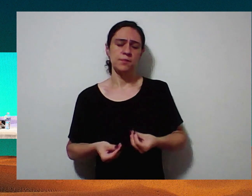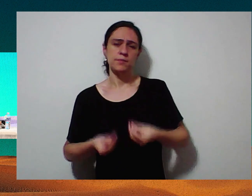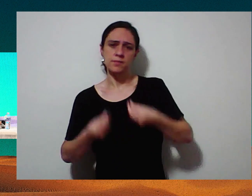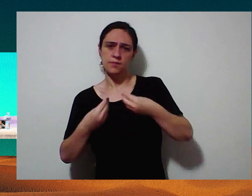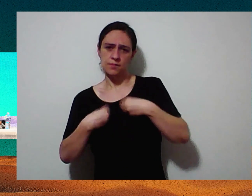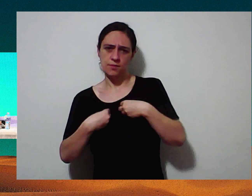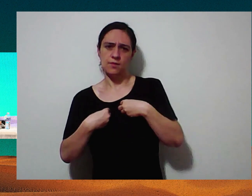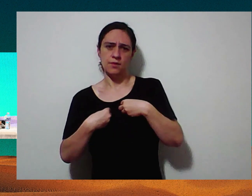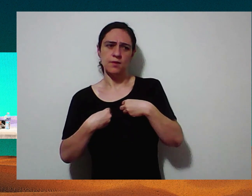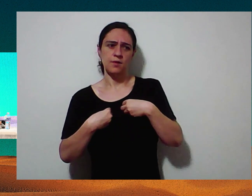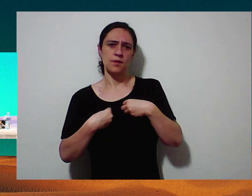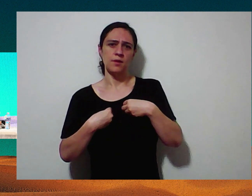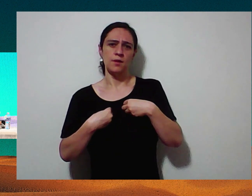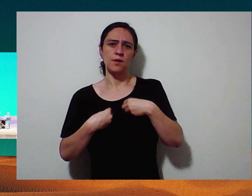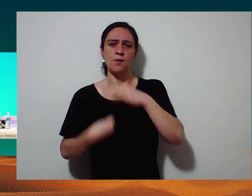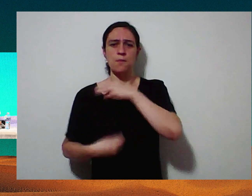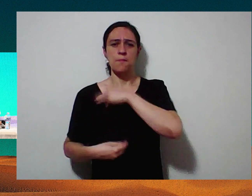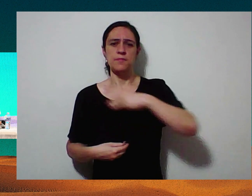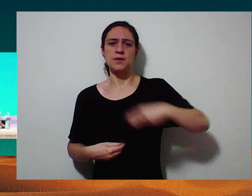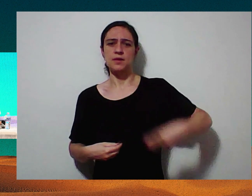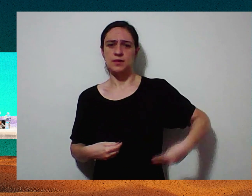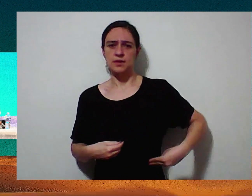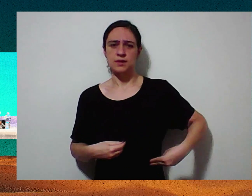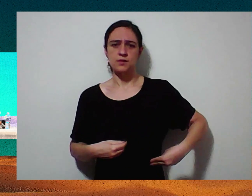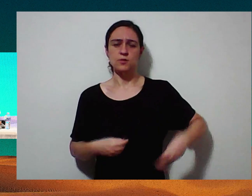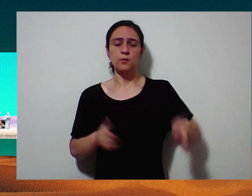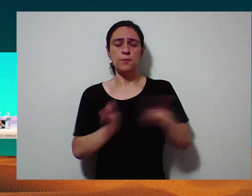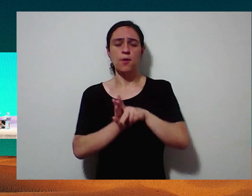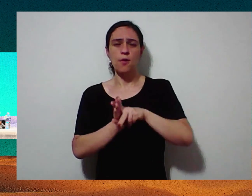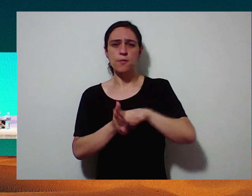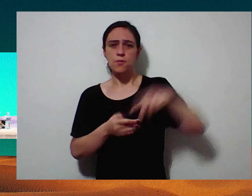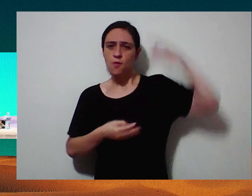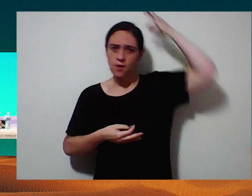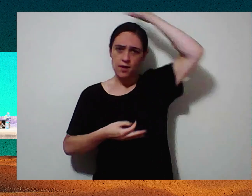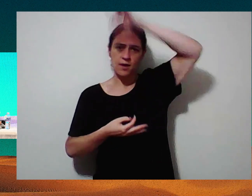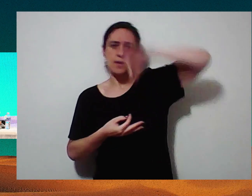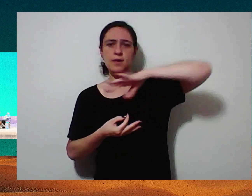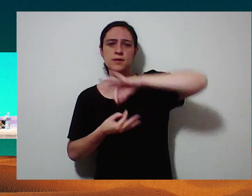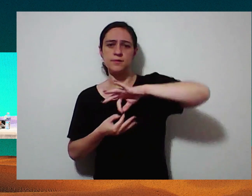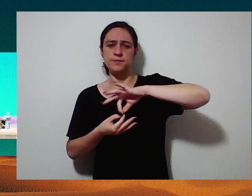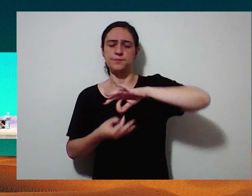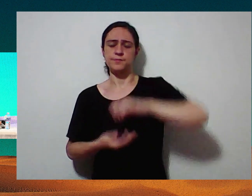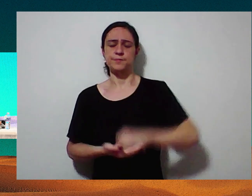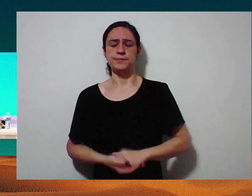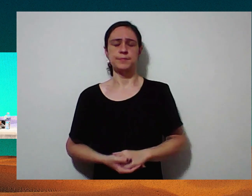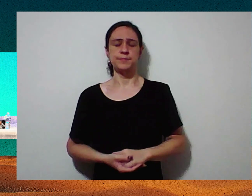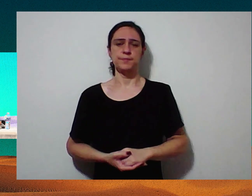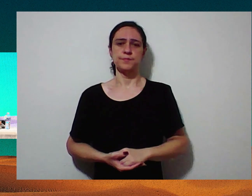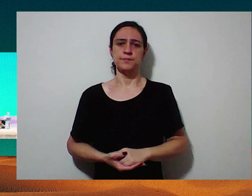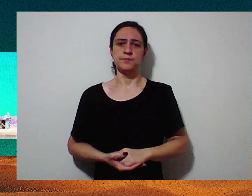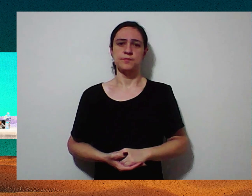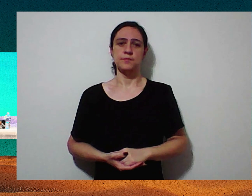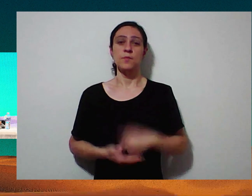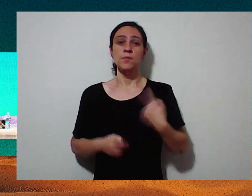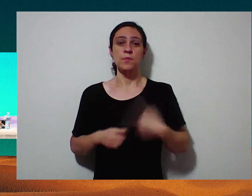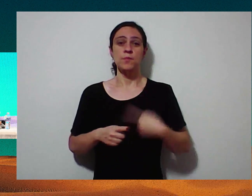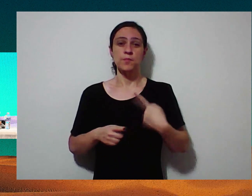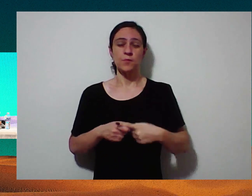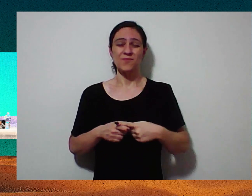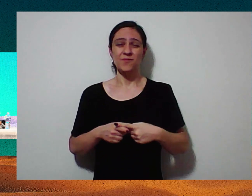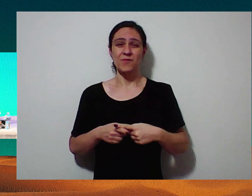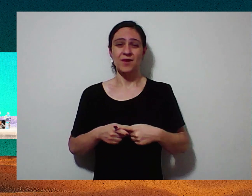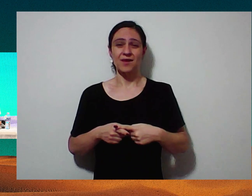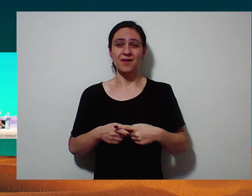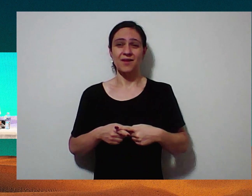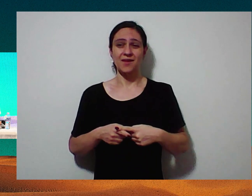da letra, mas do Espírito. who also made us sufficient as ministers of the new covenant. Porque a letra mata, mais o Espírito dá vida. Not